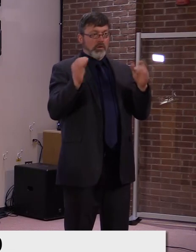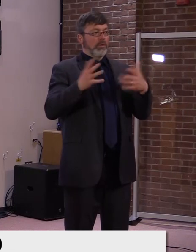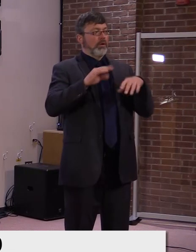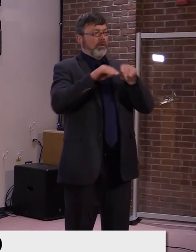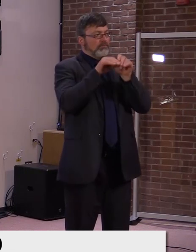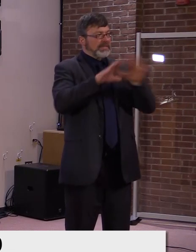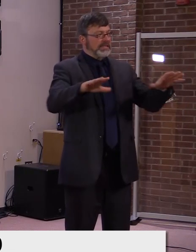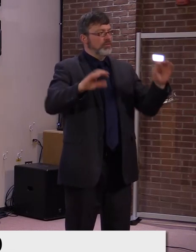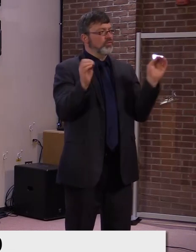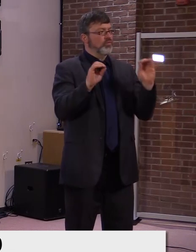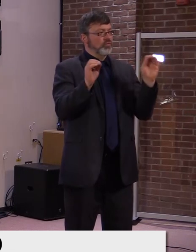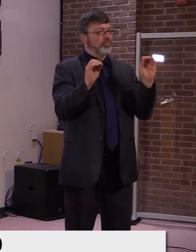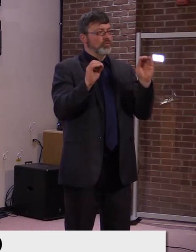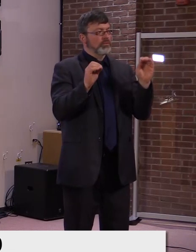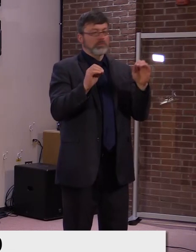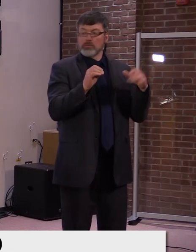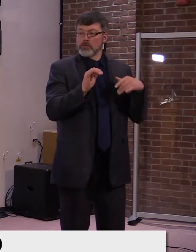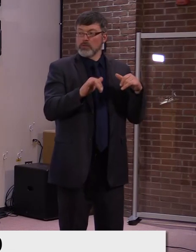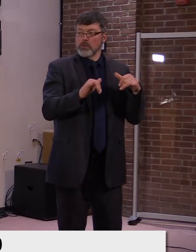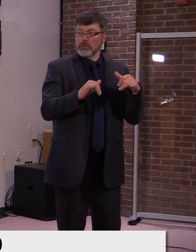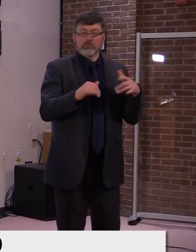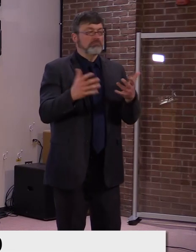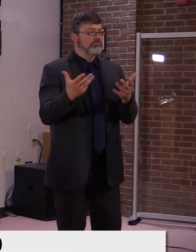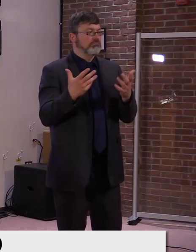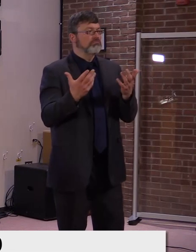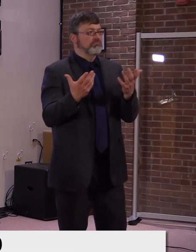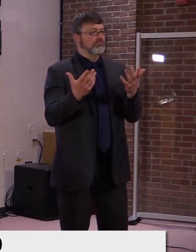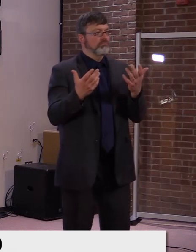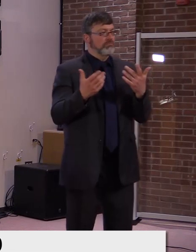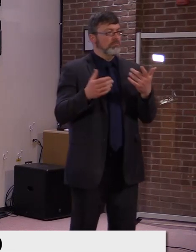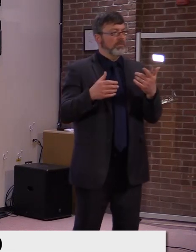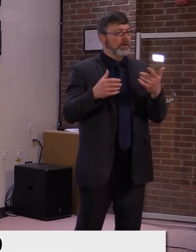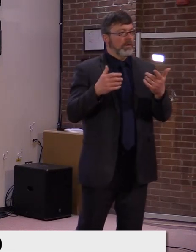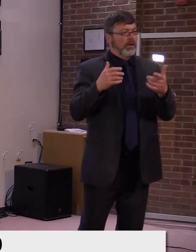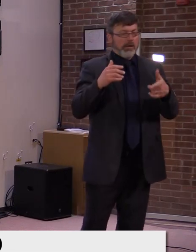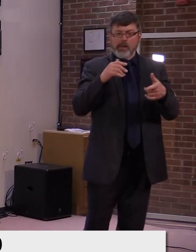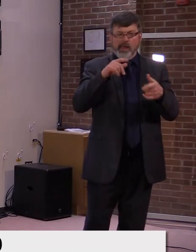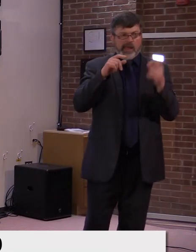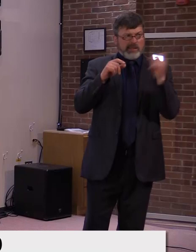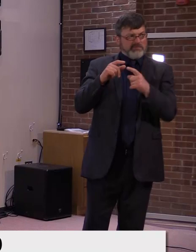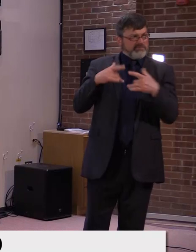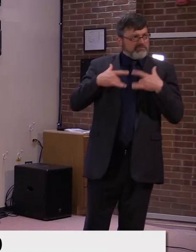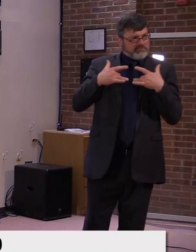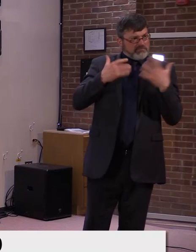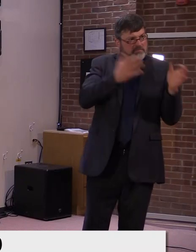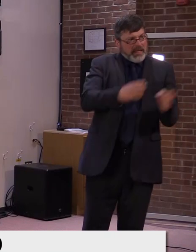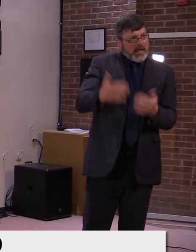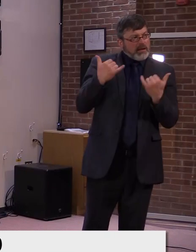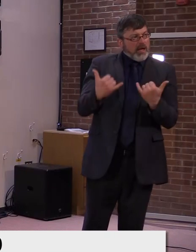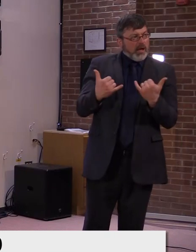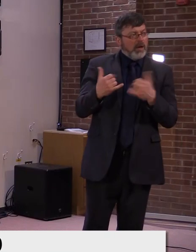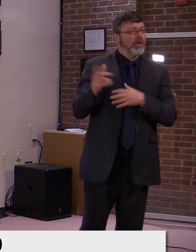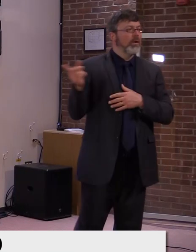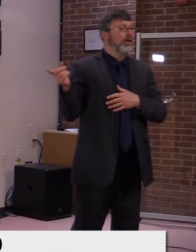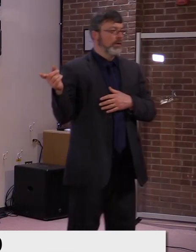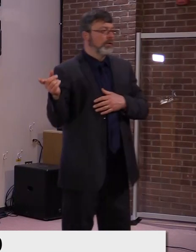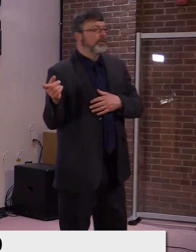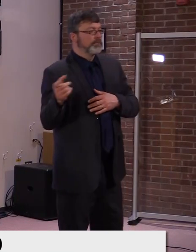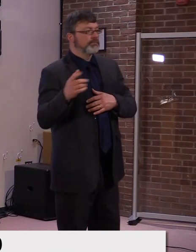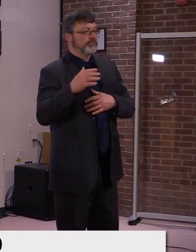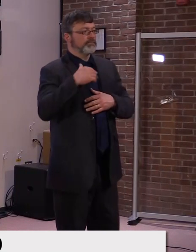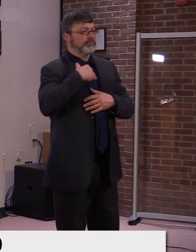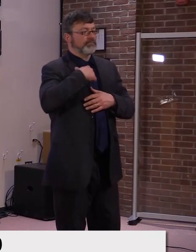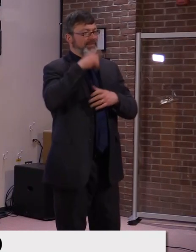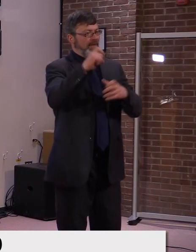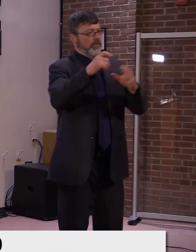changes implemented as a result of this particular outbreak? You know, one of the things that I got to give corrections credit